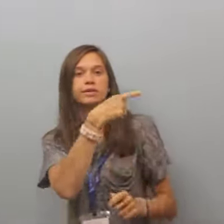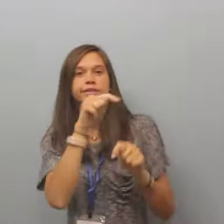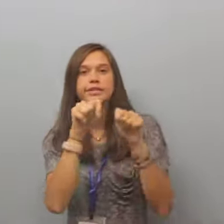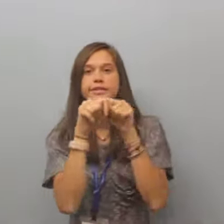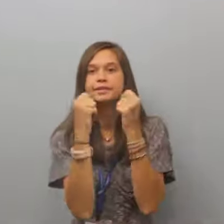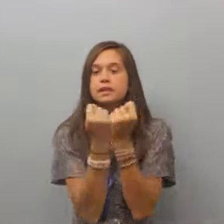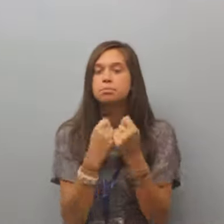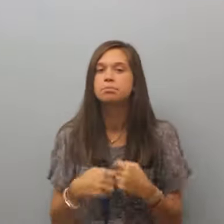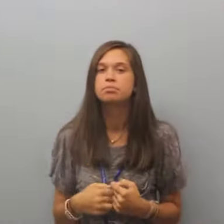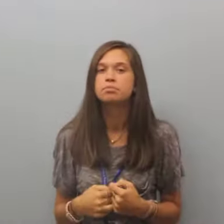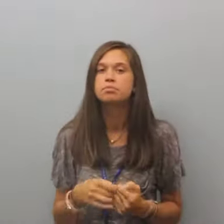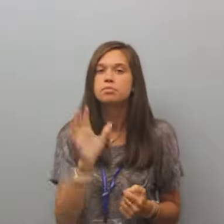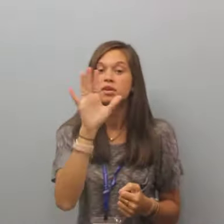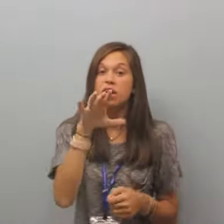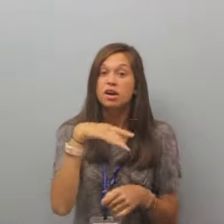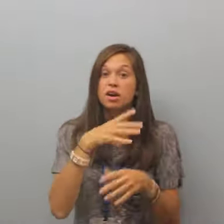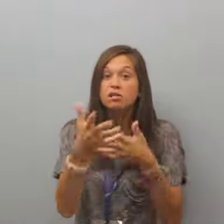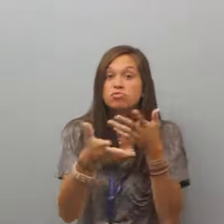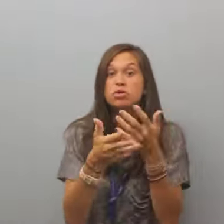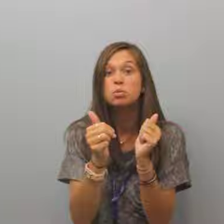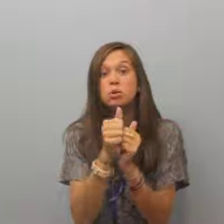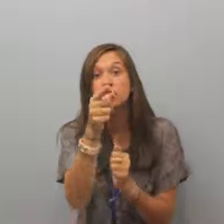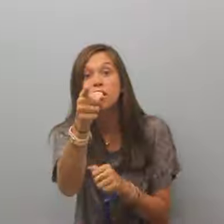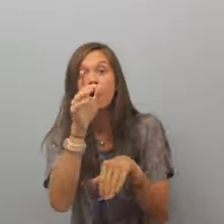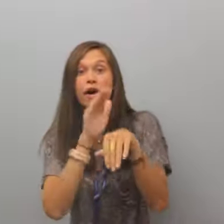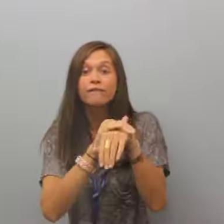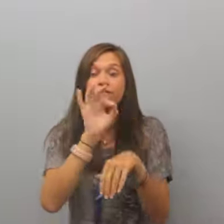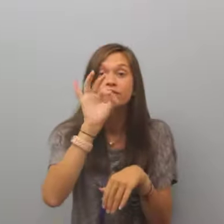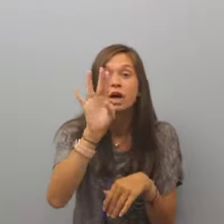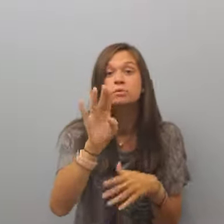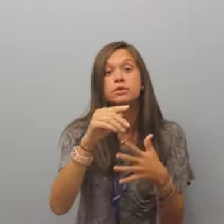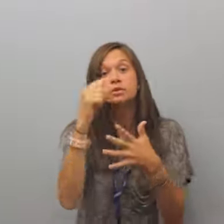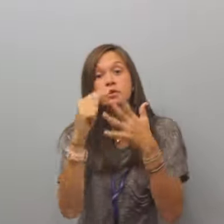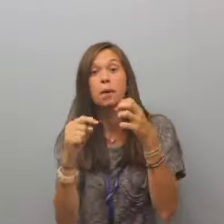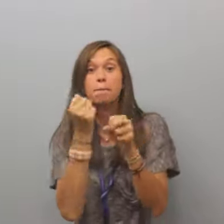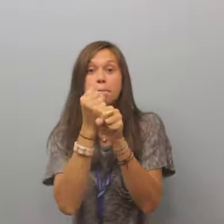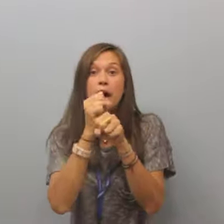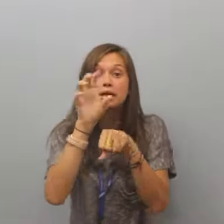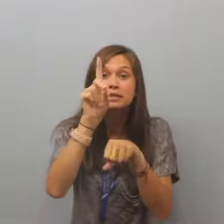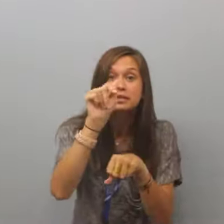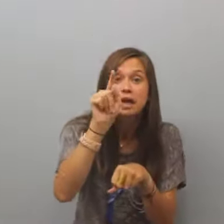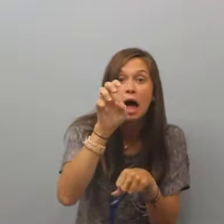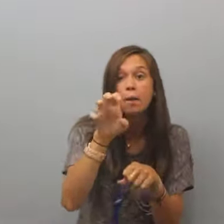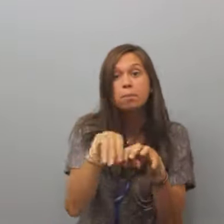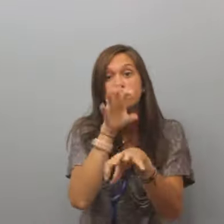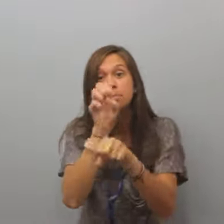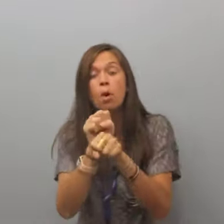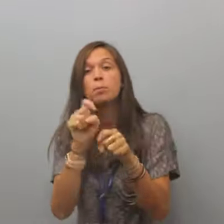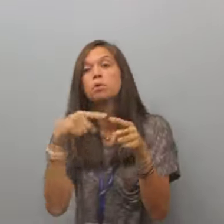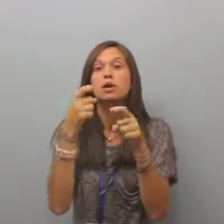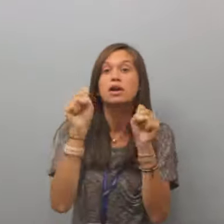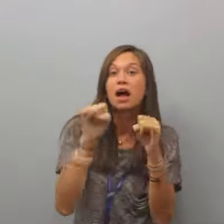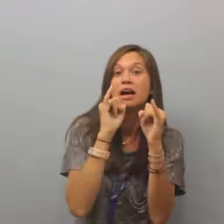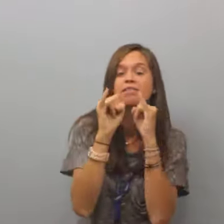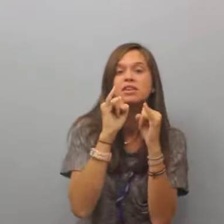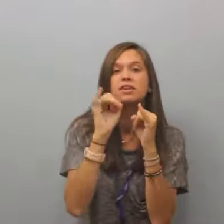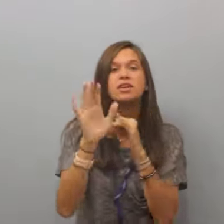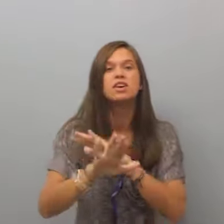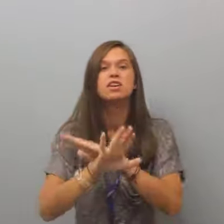Whoa! Do you know that today is my last day of working with the team here at the Learning Center? I have so